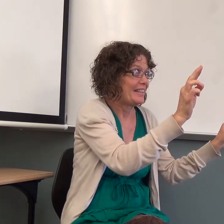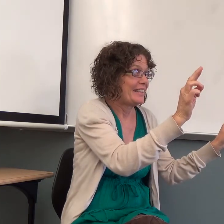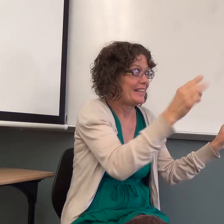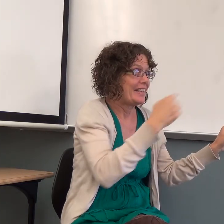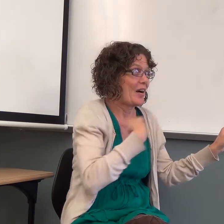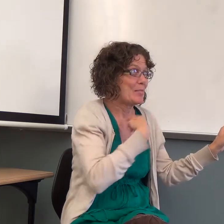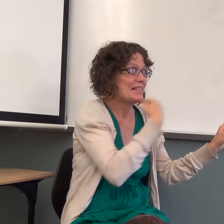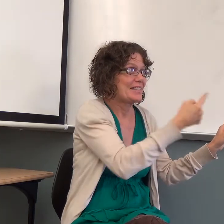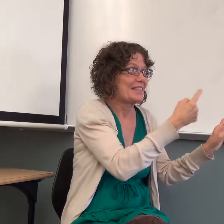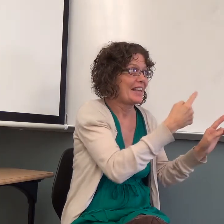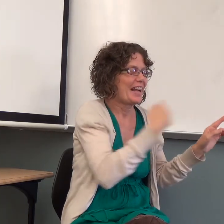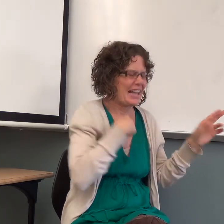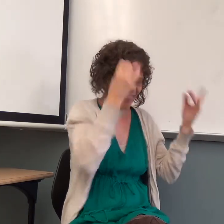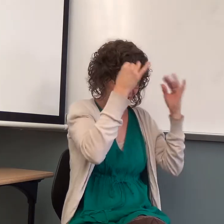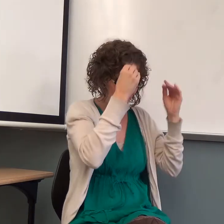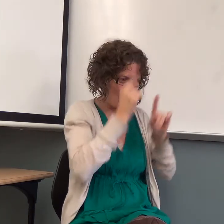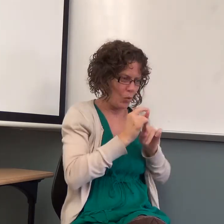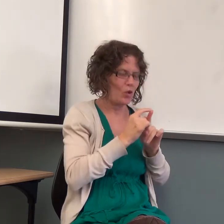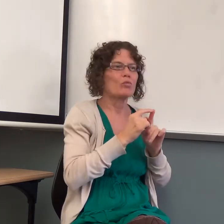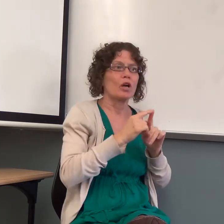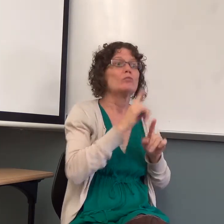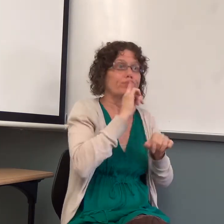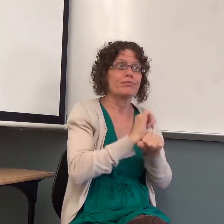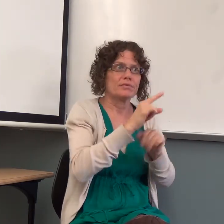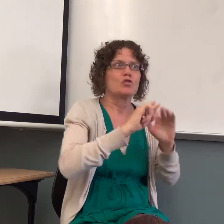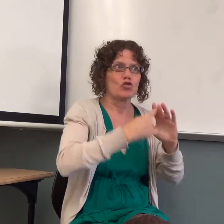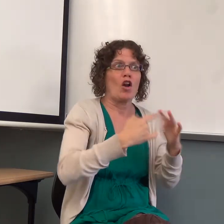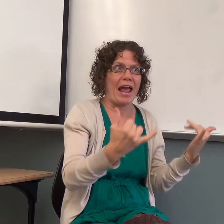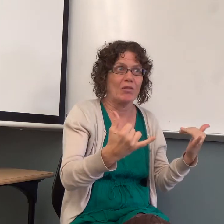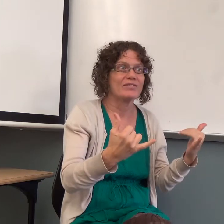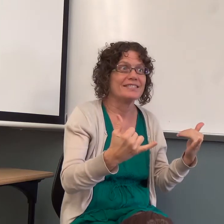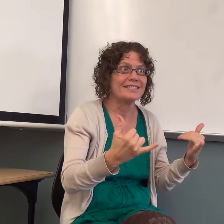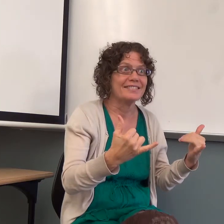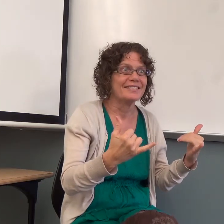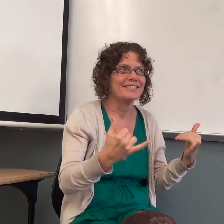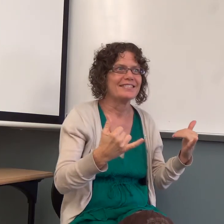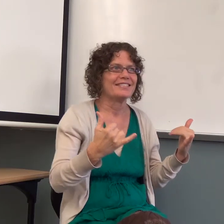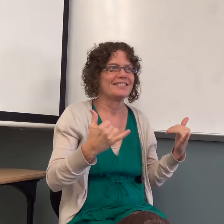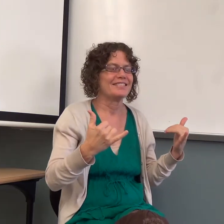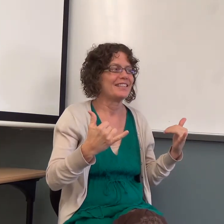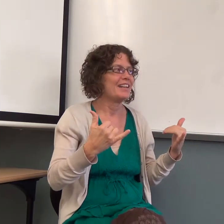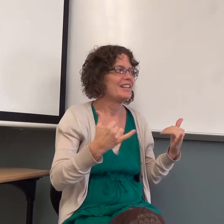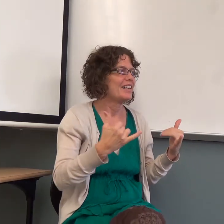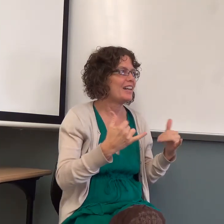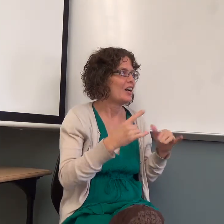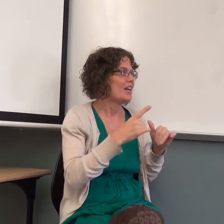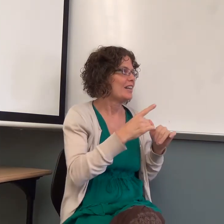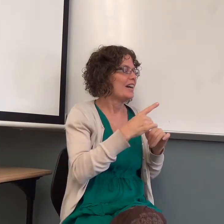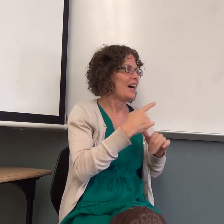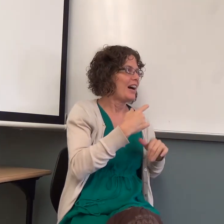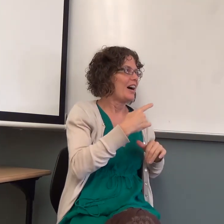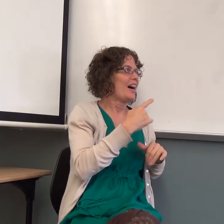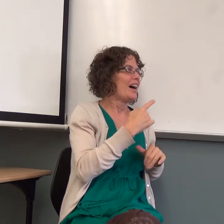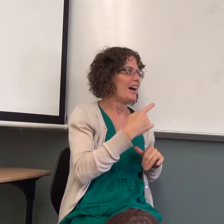Okay, I gotta think about the word. Okay, here's the first. He's nervous now. Okay. First word that comes to mind when I say a word. Okay?